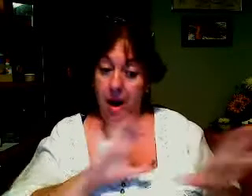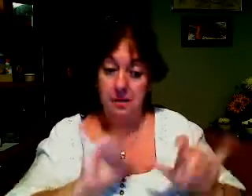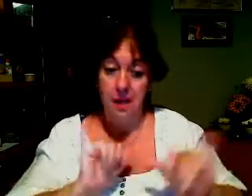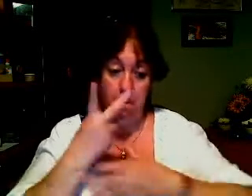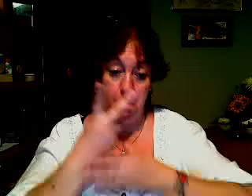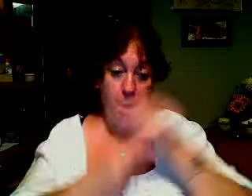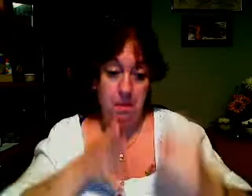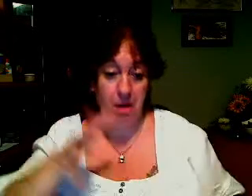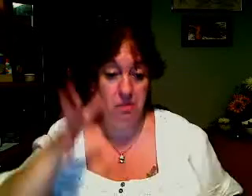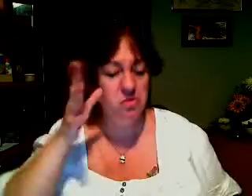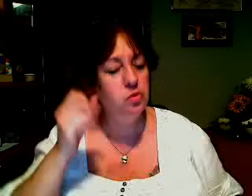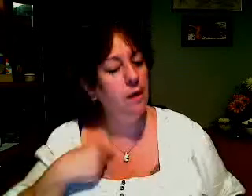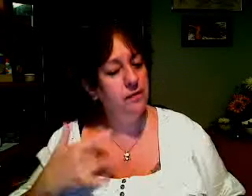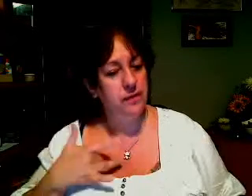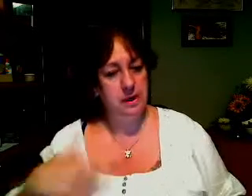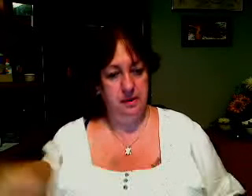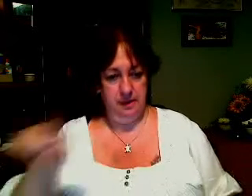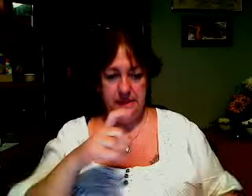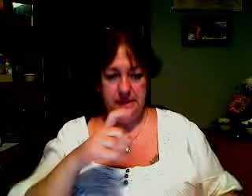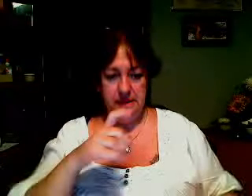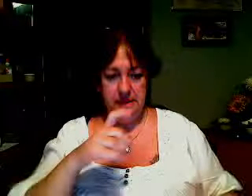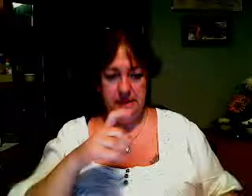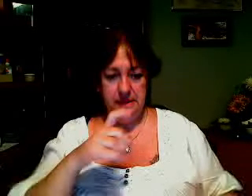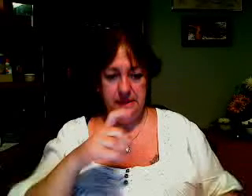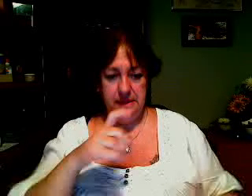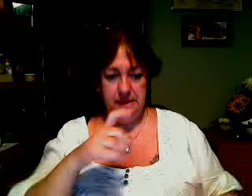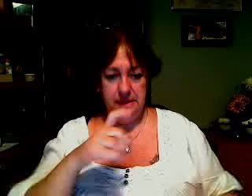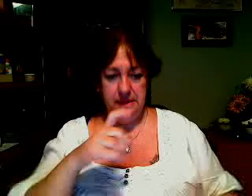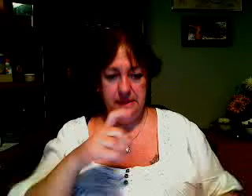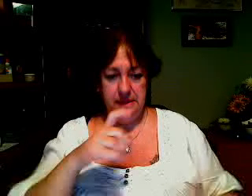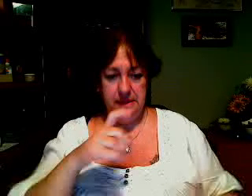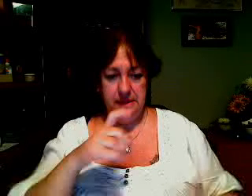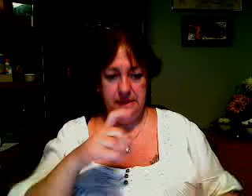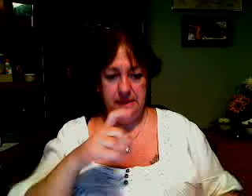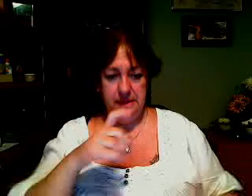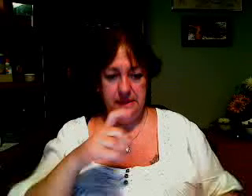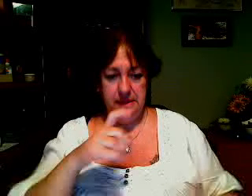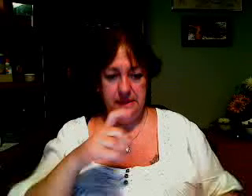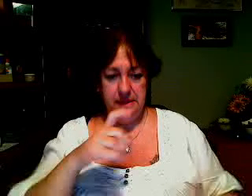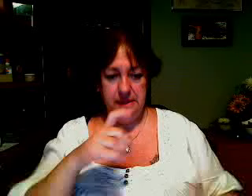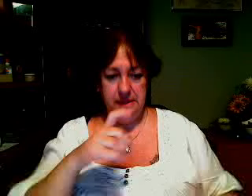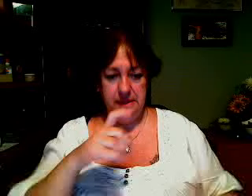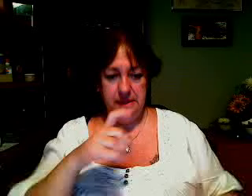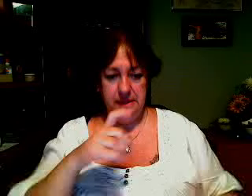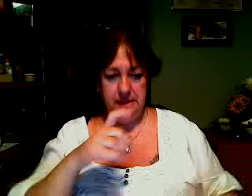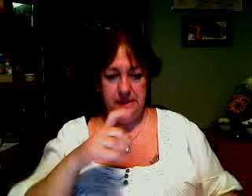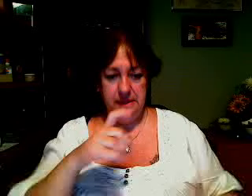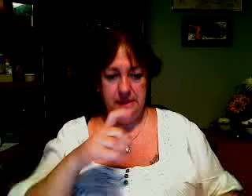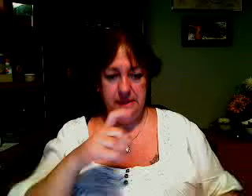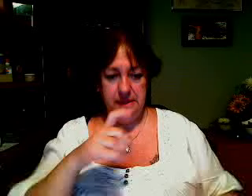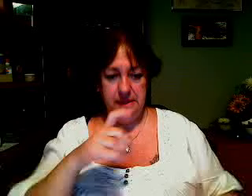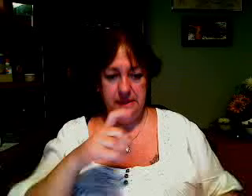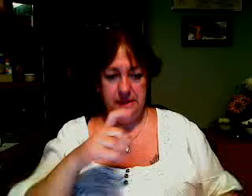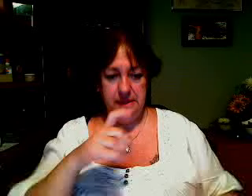No, they're much more than that. But these are not ordinary werewolves. They're organized, well